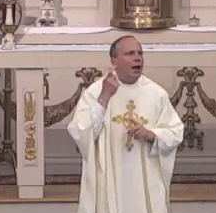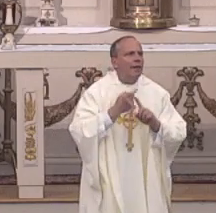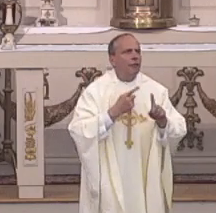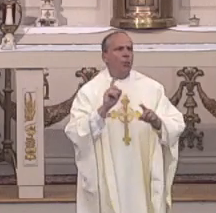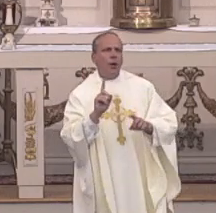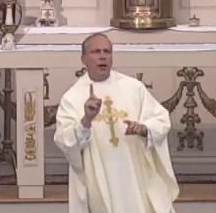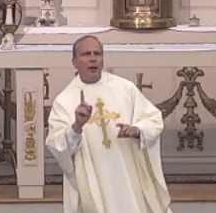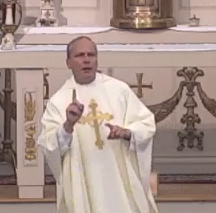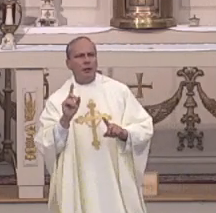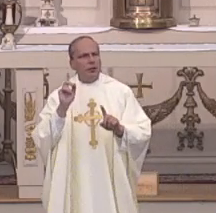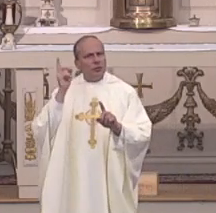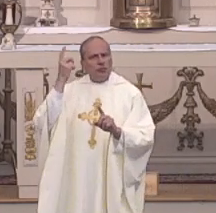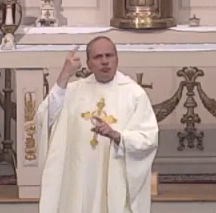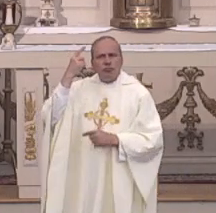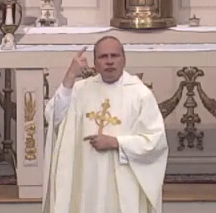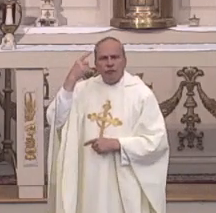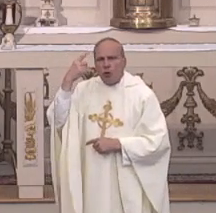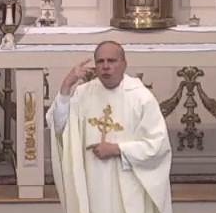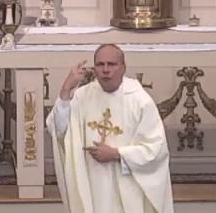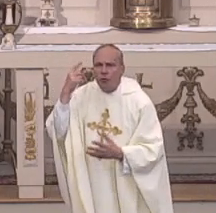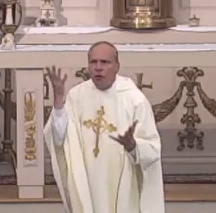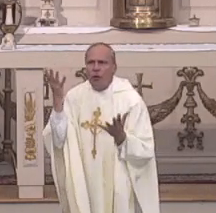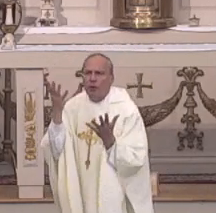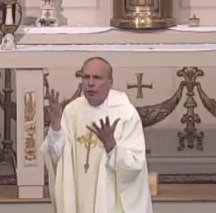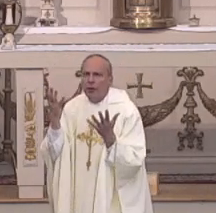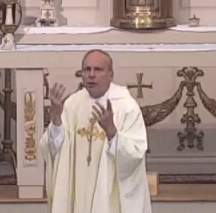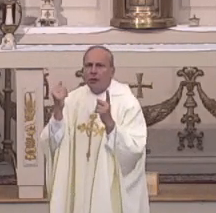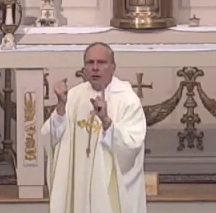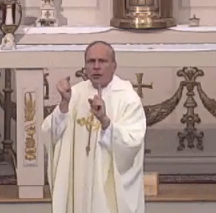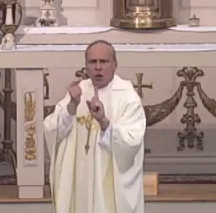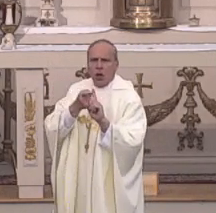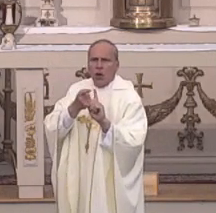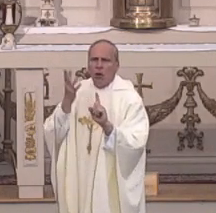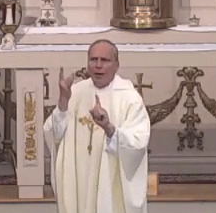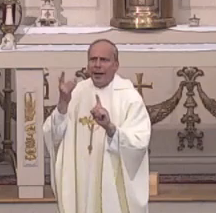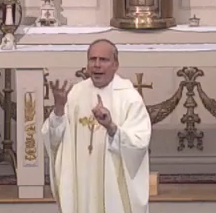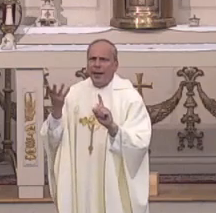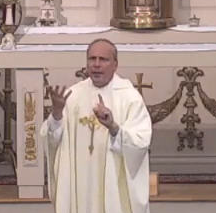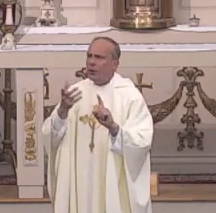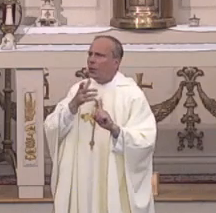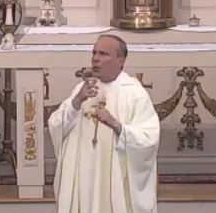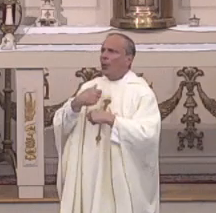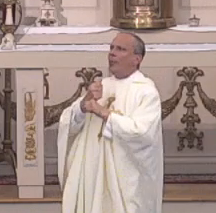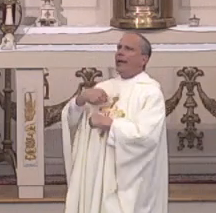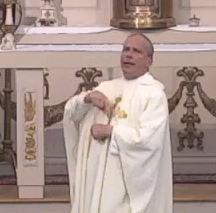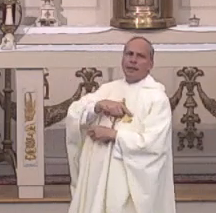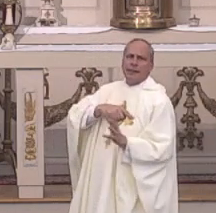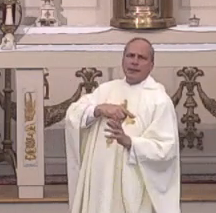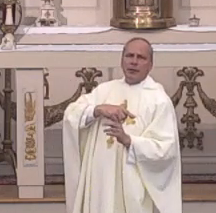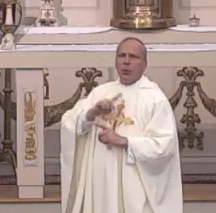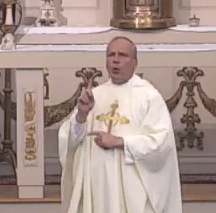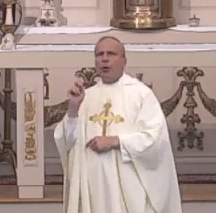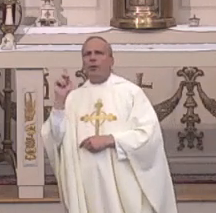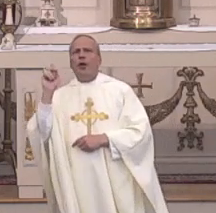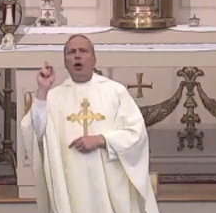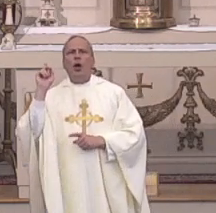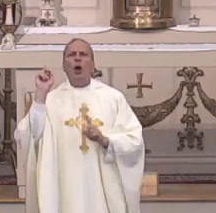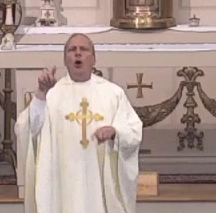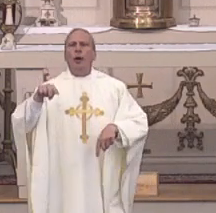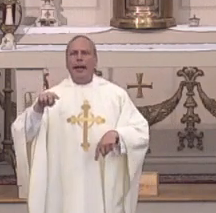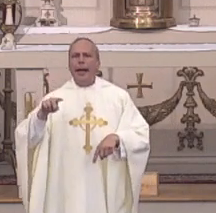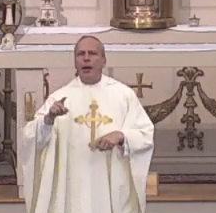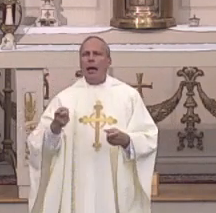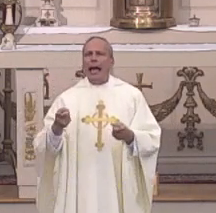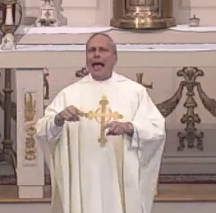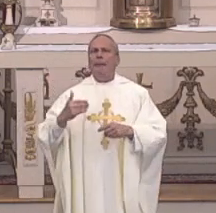as humans, we are more curious. It's part of our human nature to wonder where we're from, why we're here, where we're going, what we're doing, who